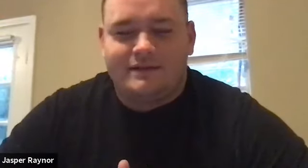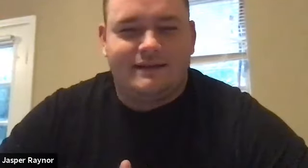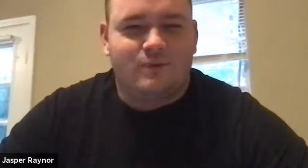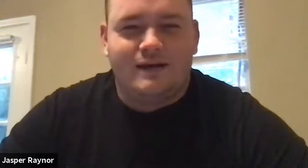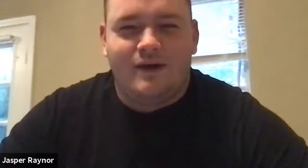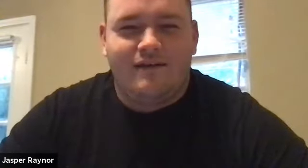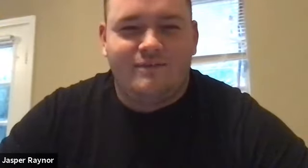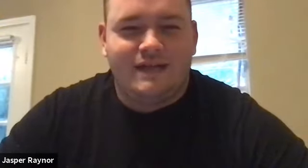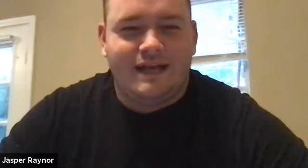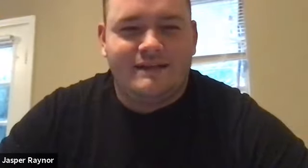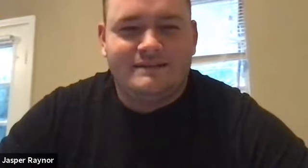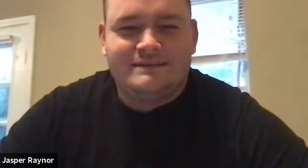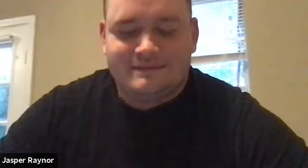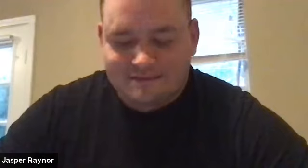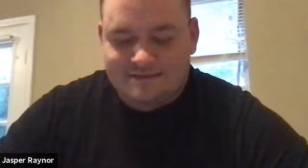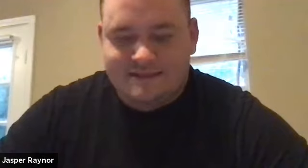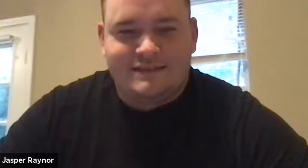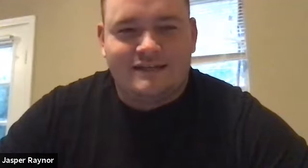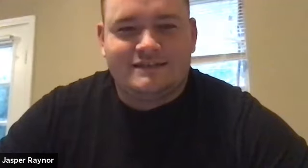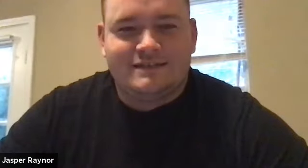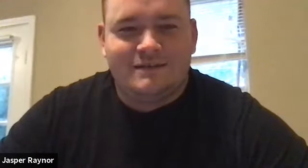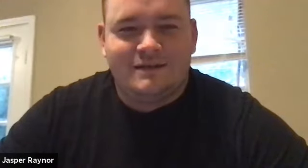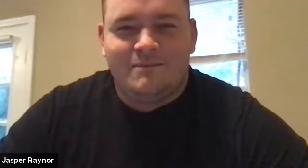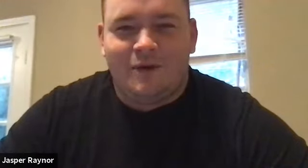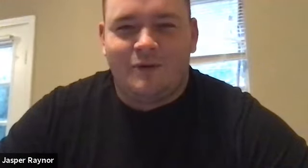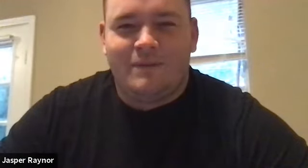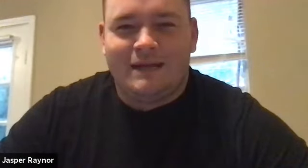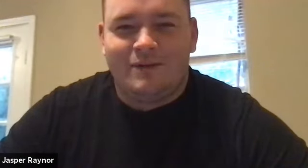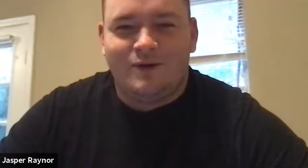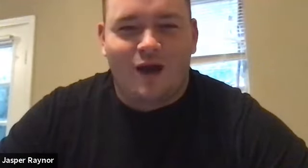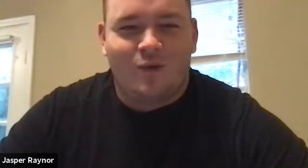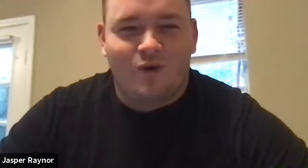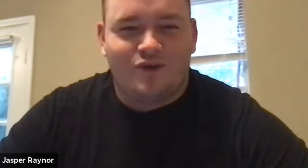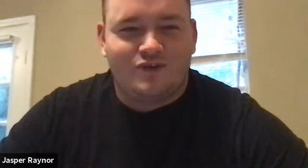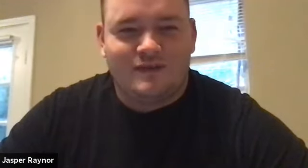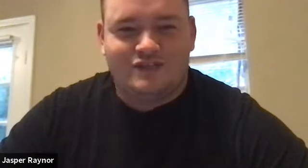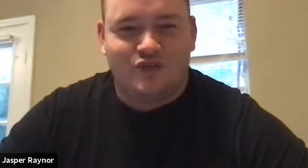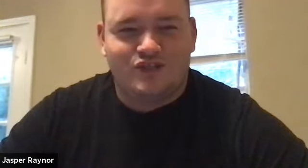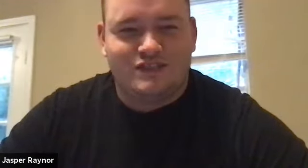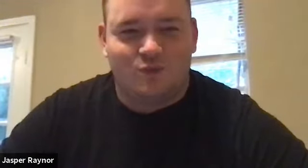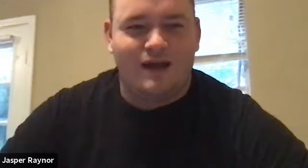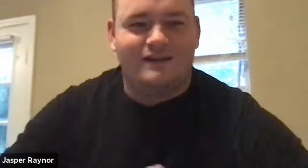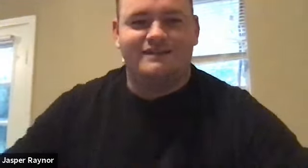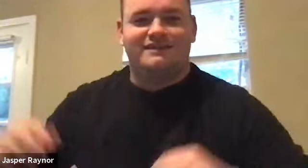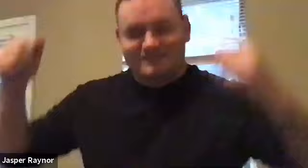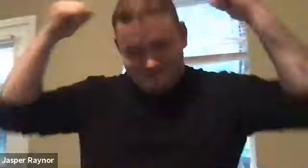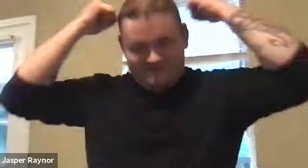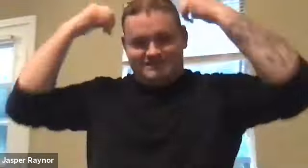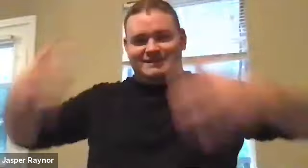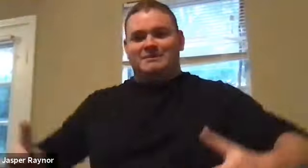that's why I don't have them today. That sucks. Part of being a blue collar worker, you get drenched in sweat. I'm out